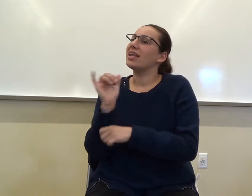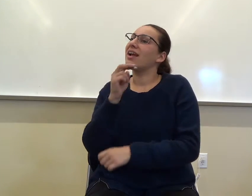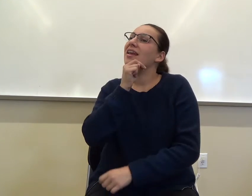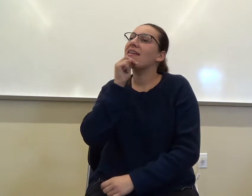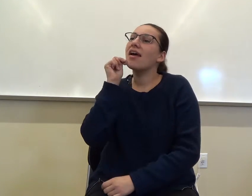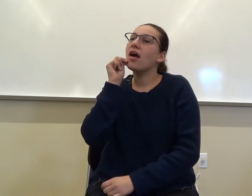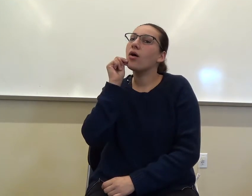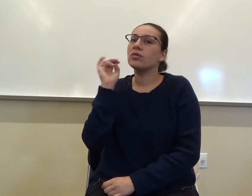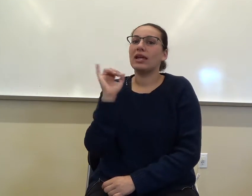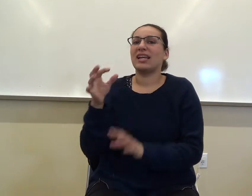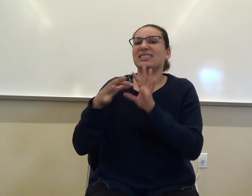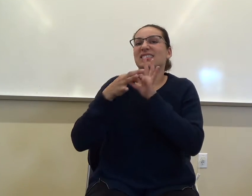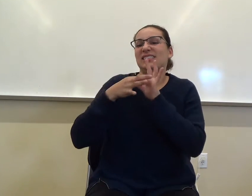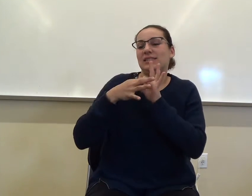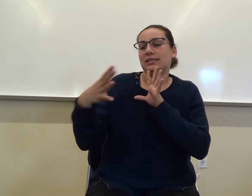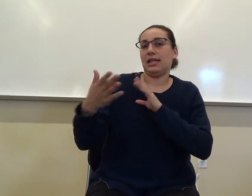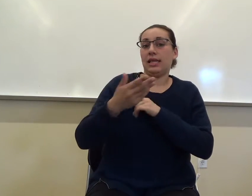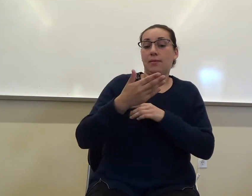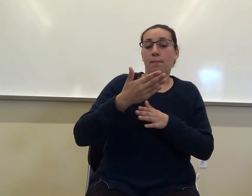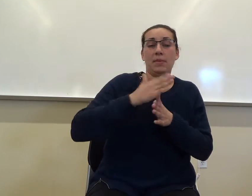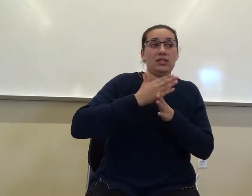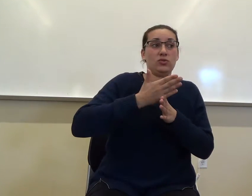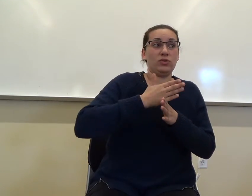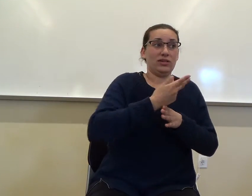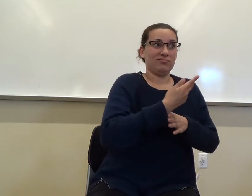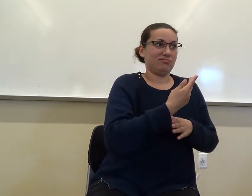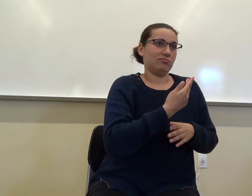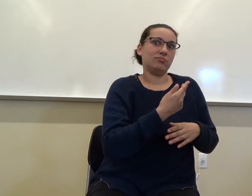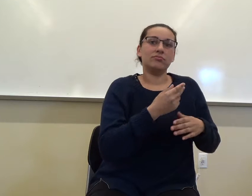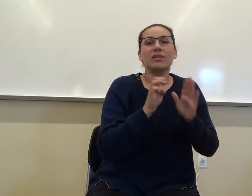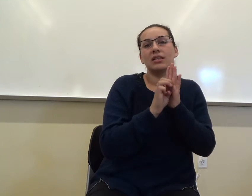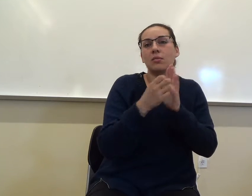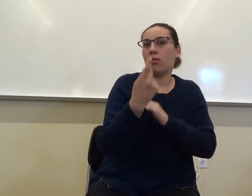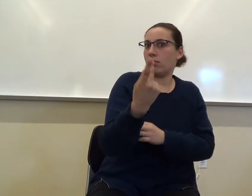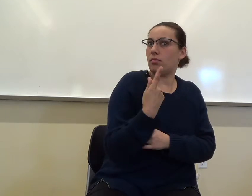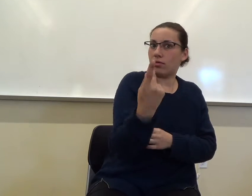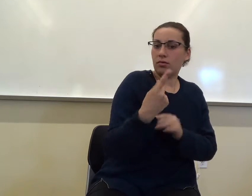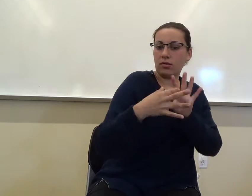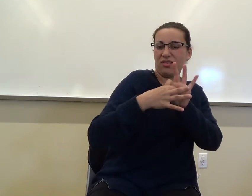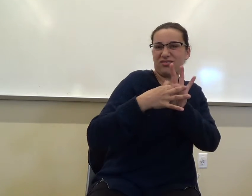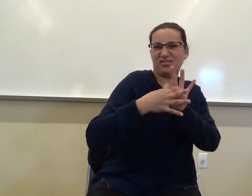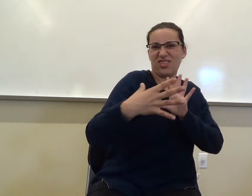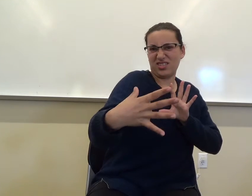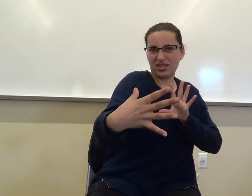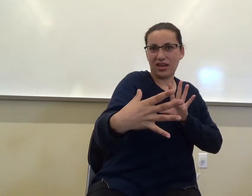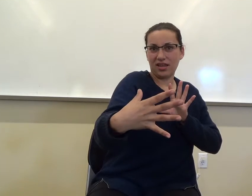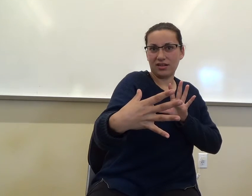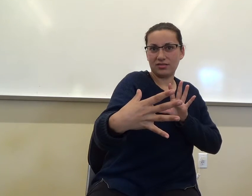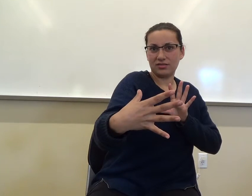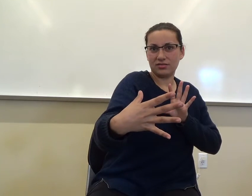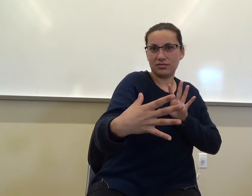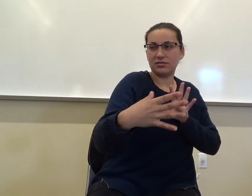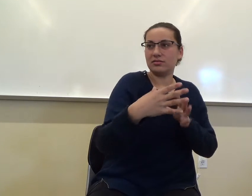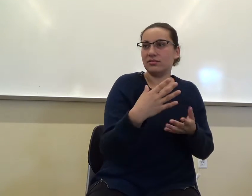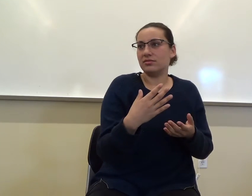disconnect between, people have which is kind of a good word. There's a disconnect between